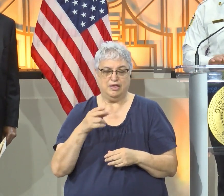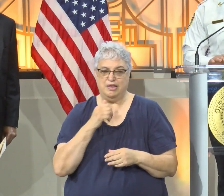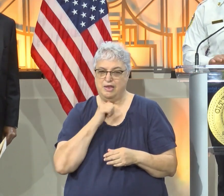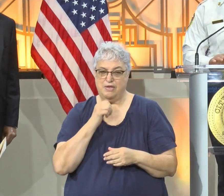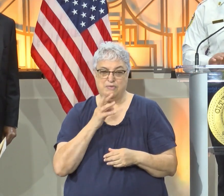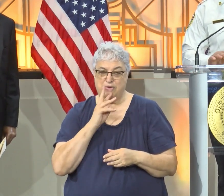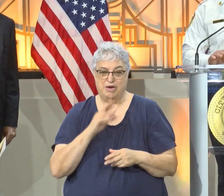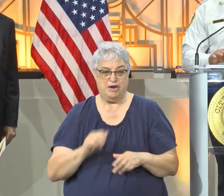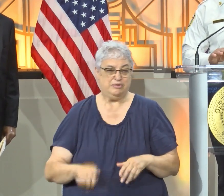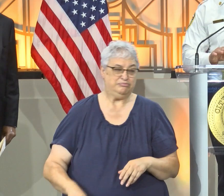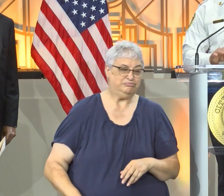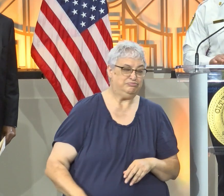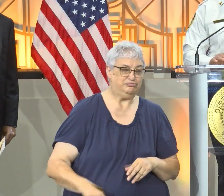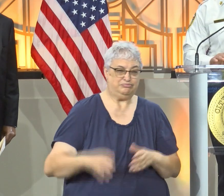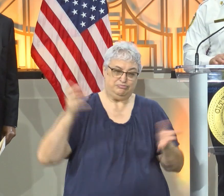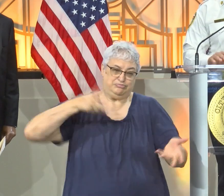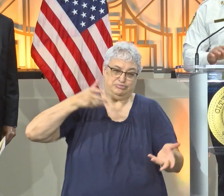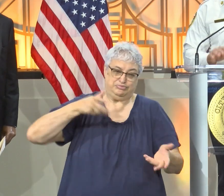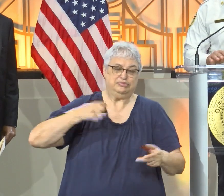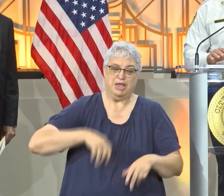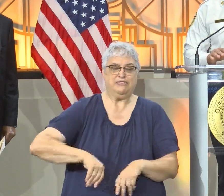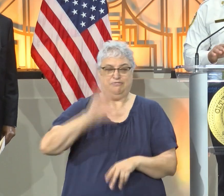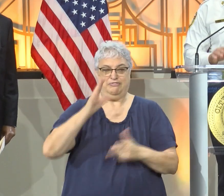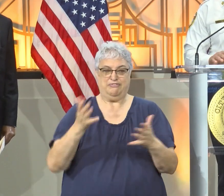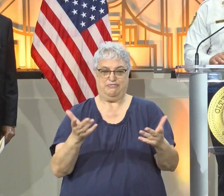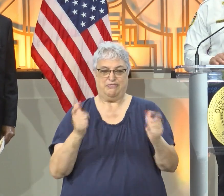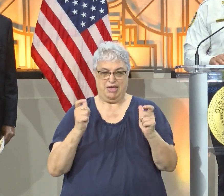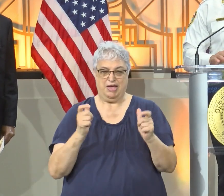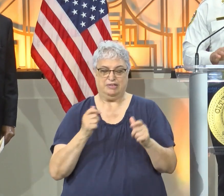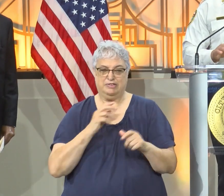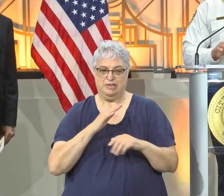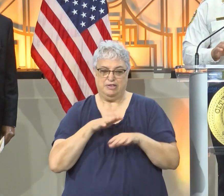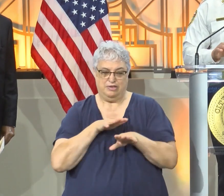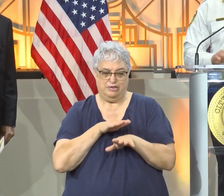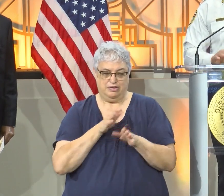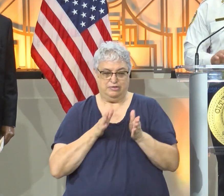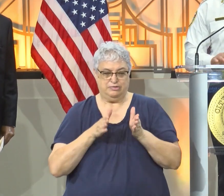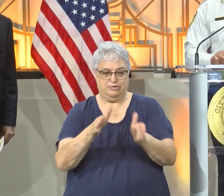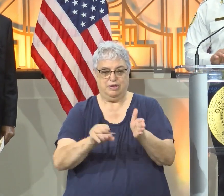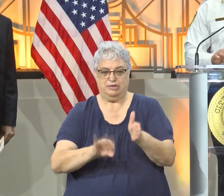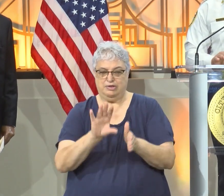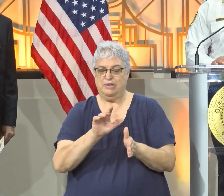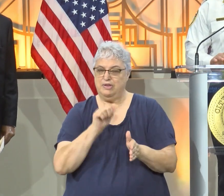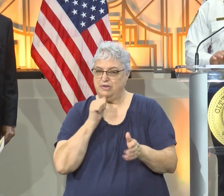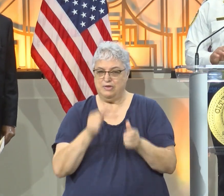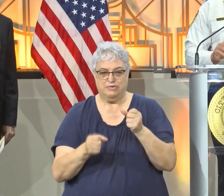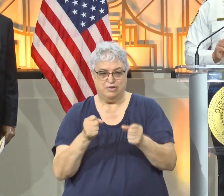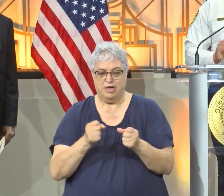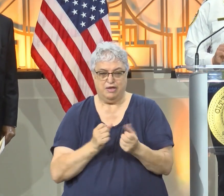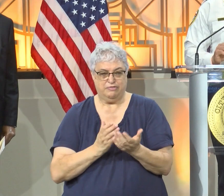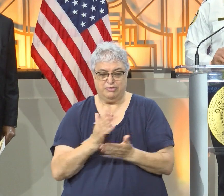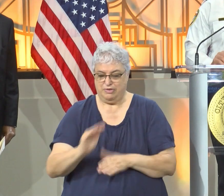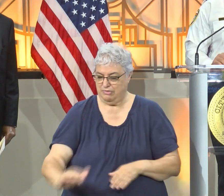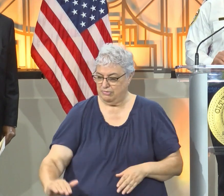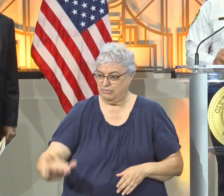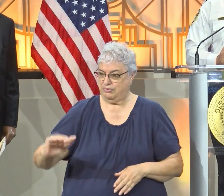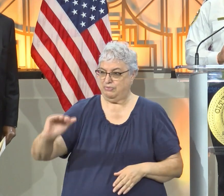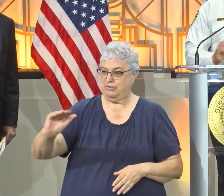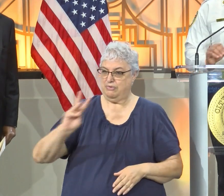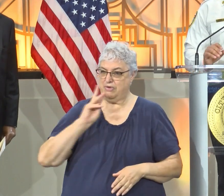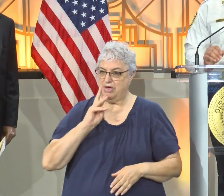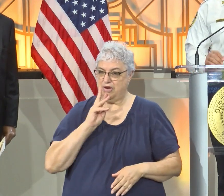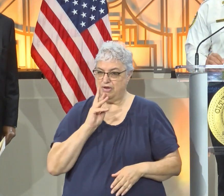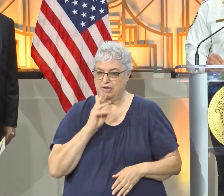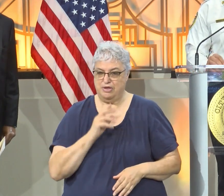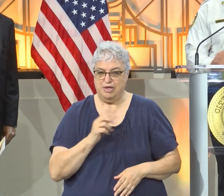it to cause some issues for us, especially on the streets. Do not drive through flooded streets. It